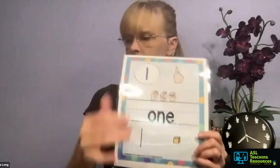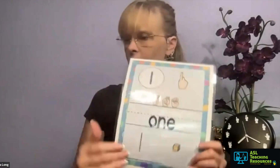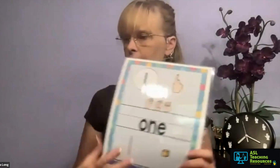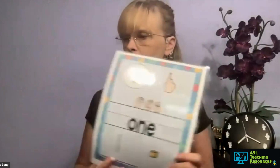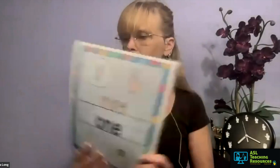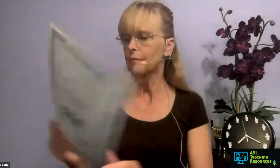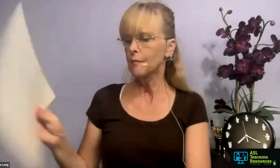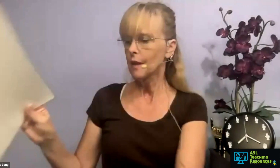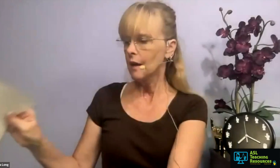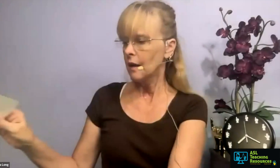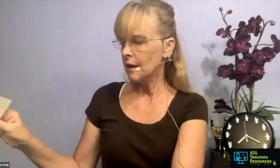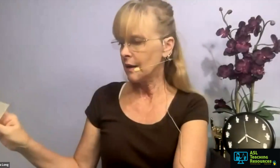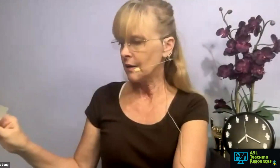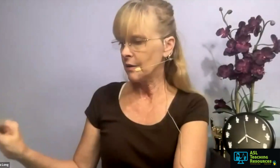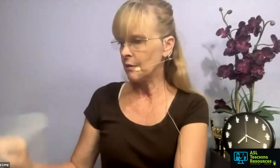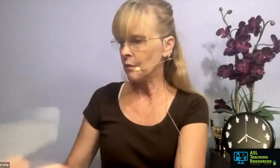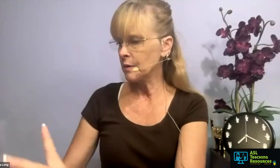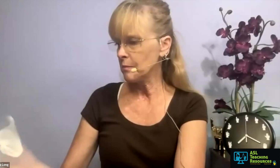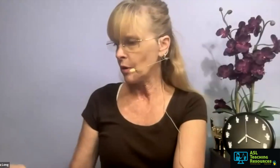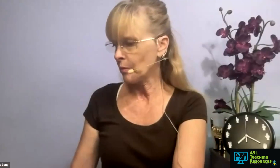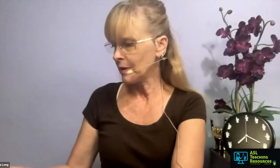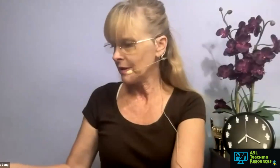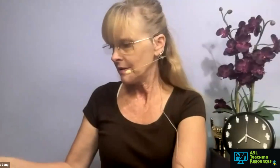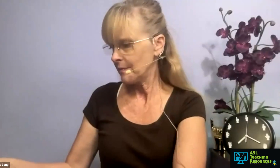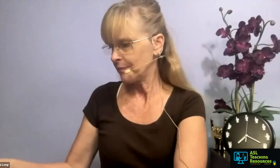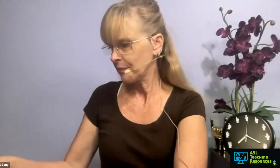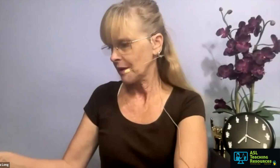like. One moment.